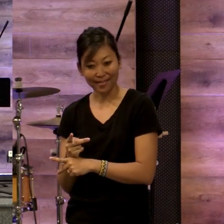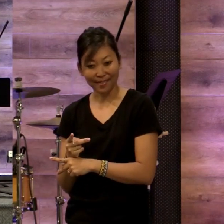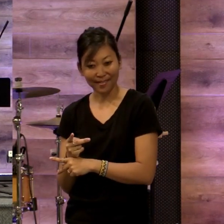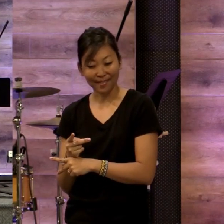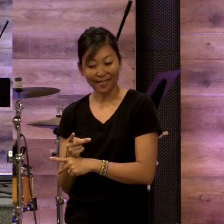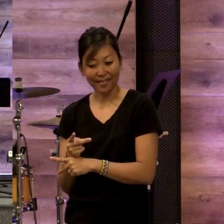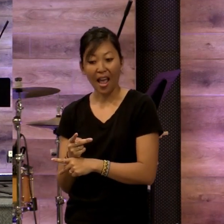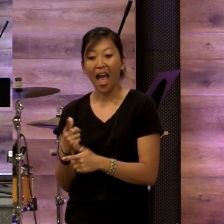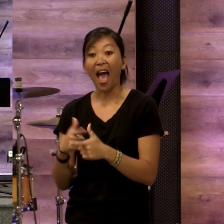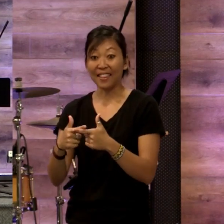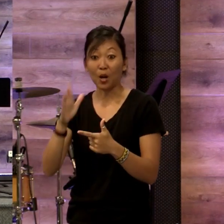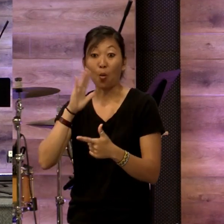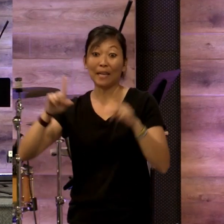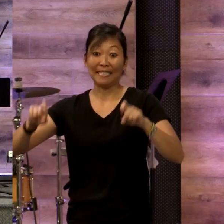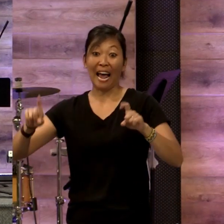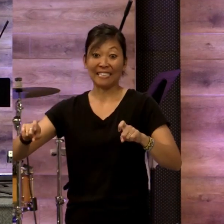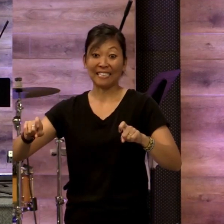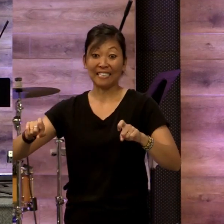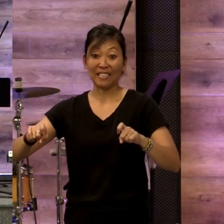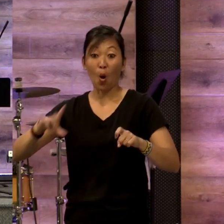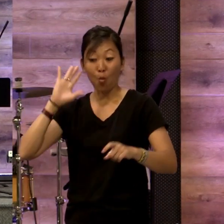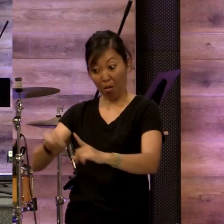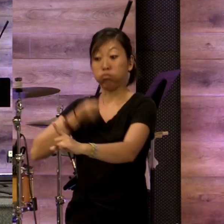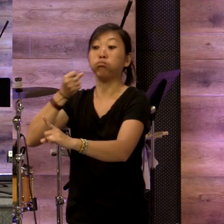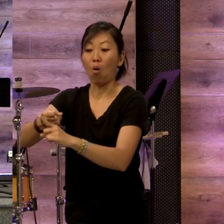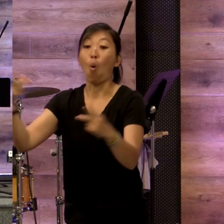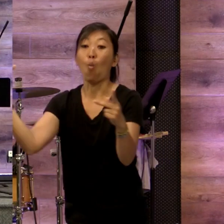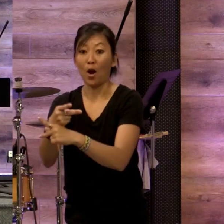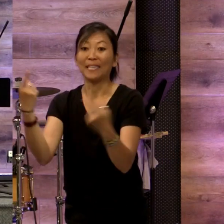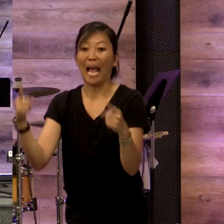And then that gets tested. Over a lot of years, doesn't it?